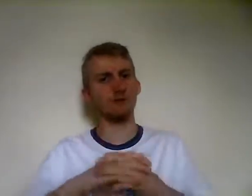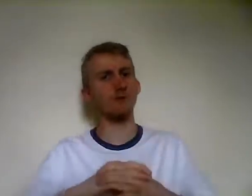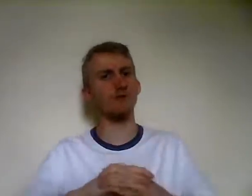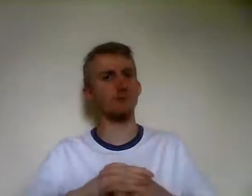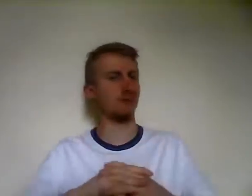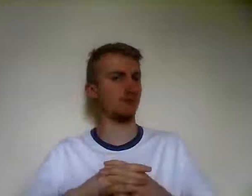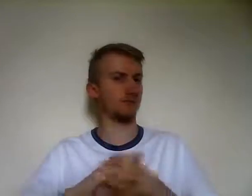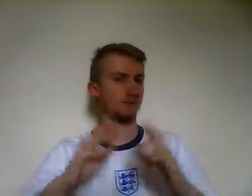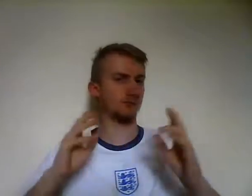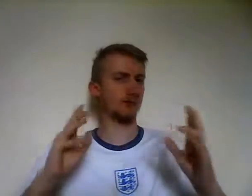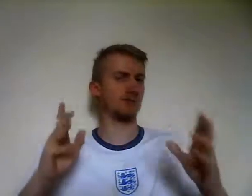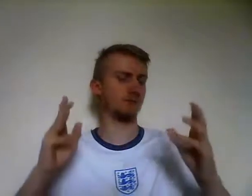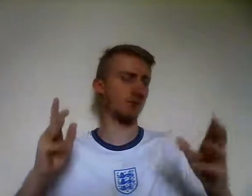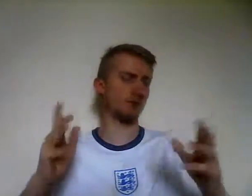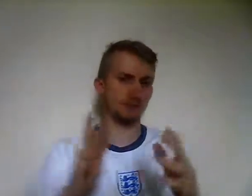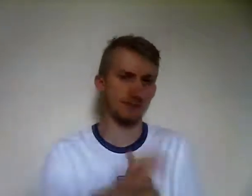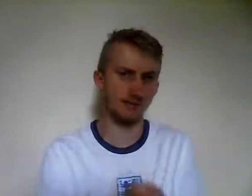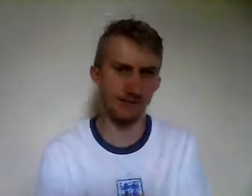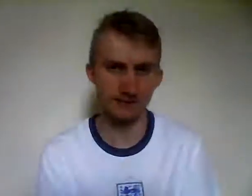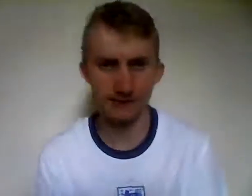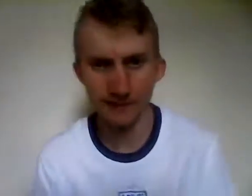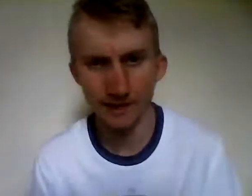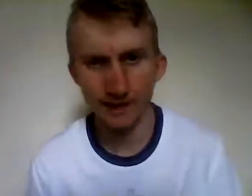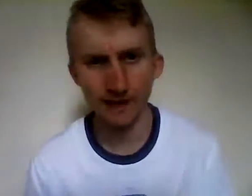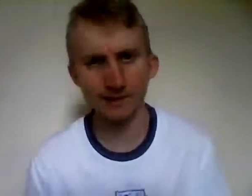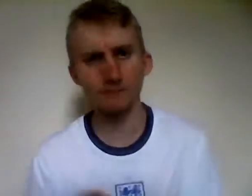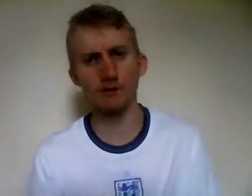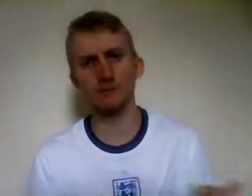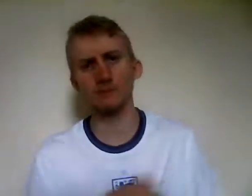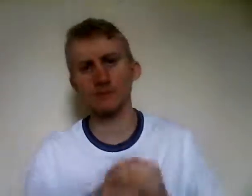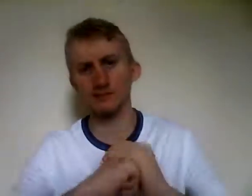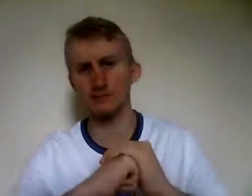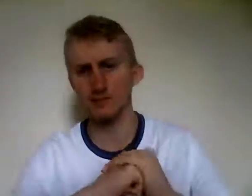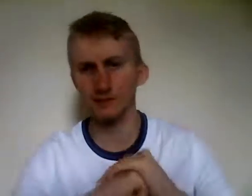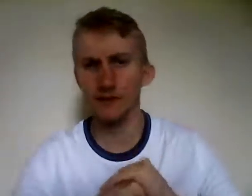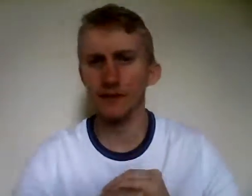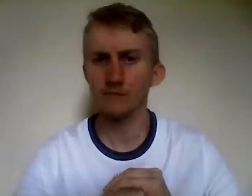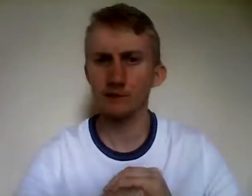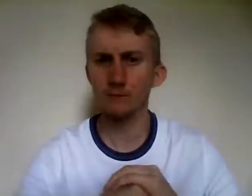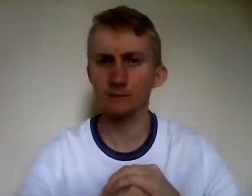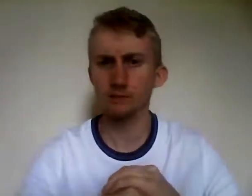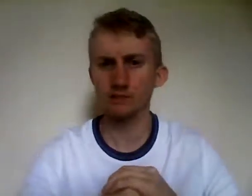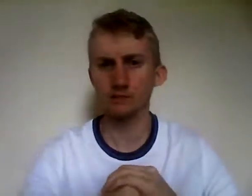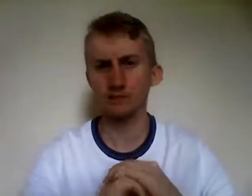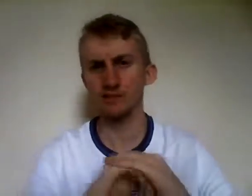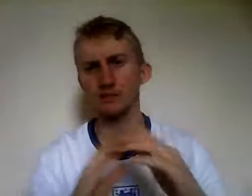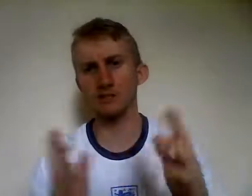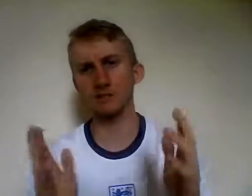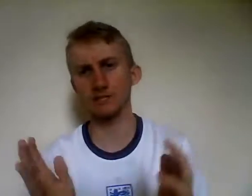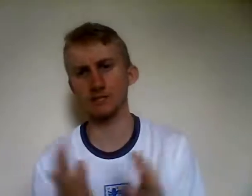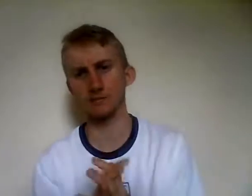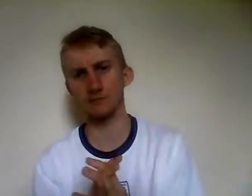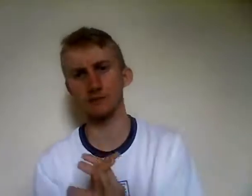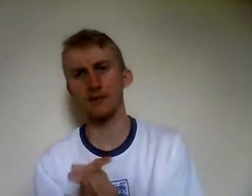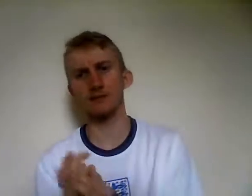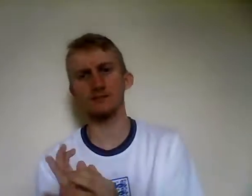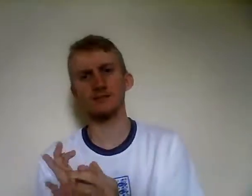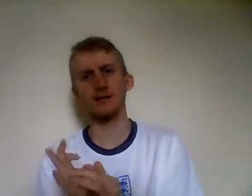12th by the Boxing Day that year, and in March 2016, the club was purchased by Turkish businessman Ziya